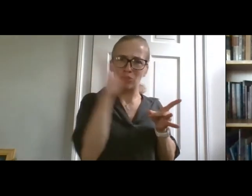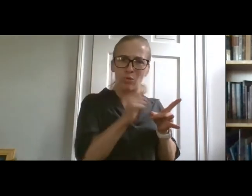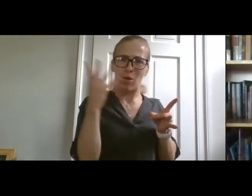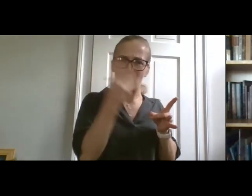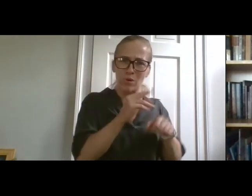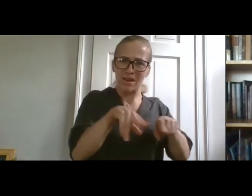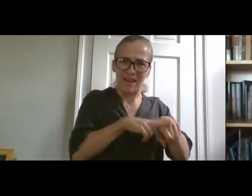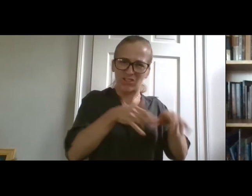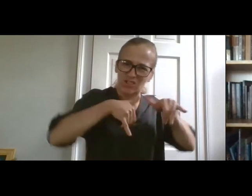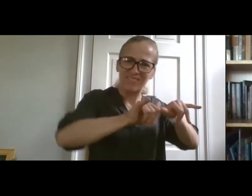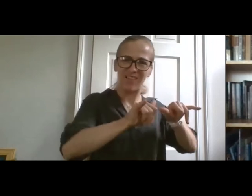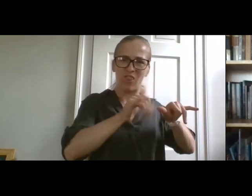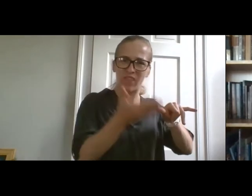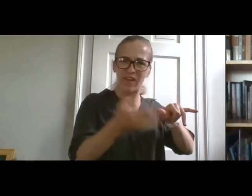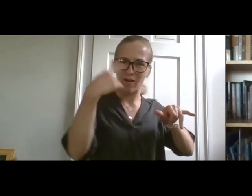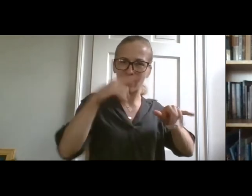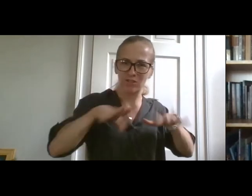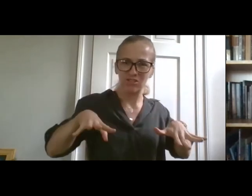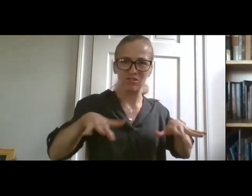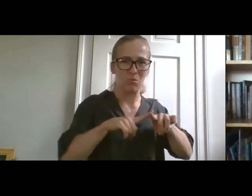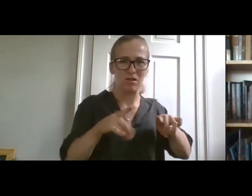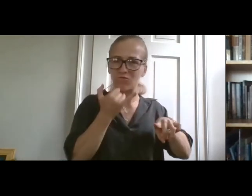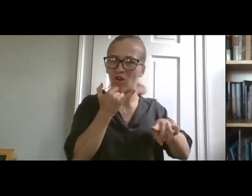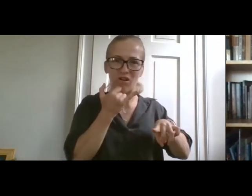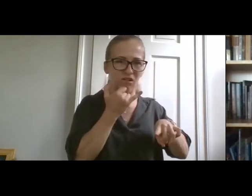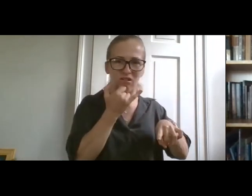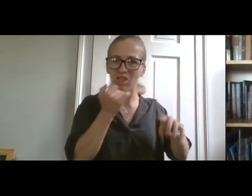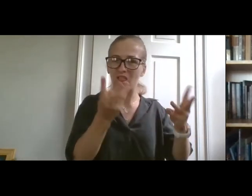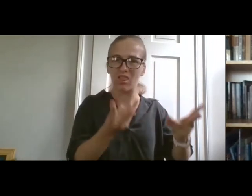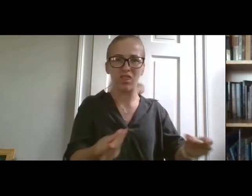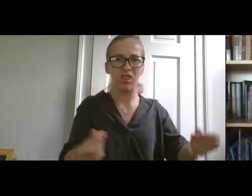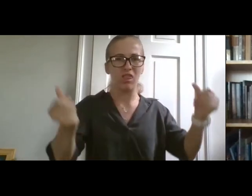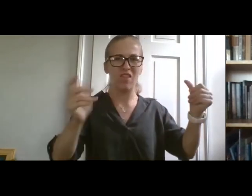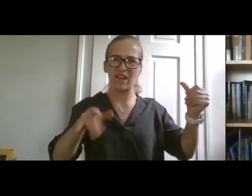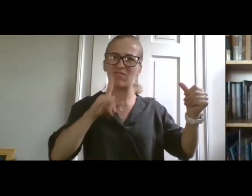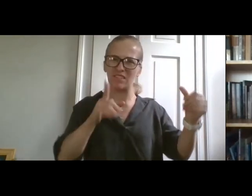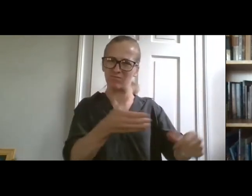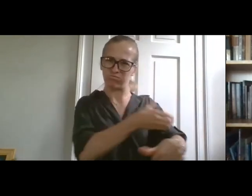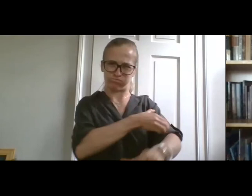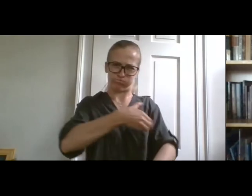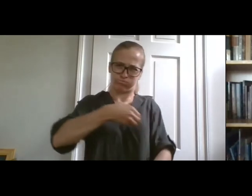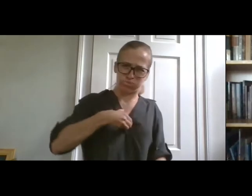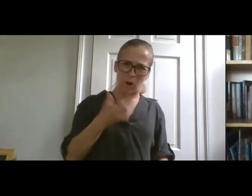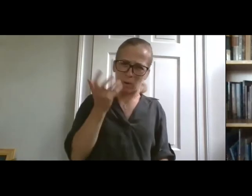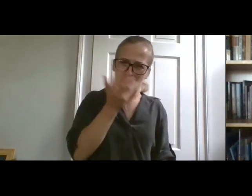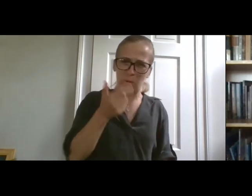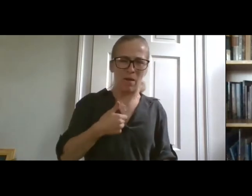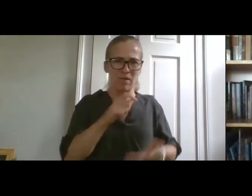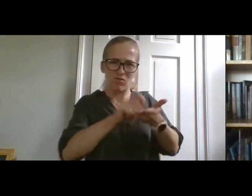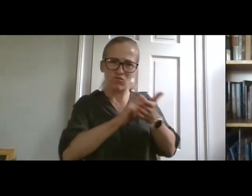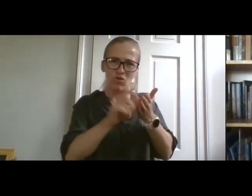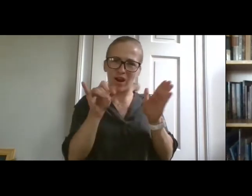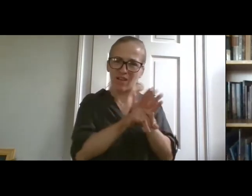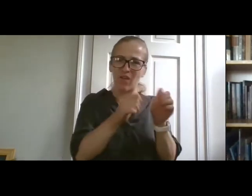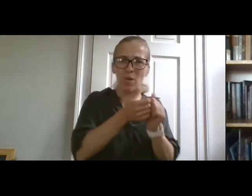their children. And it was really powerful to hear that, because I wrote the story and identified with parents. And so I wonder, for all of you